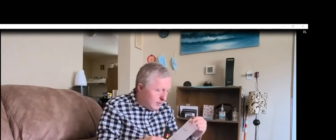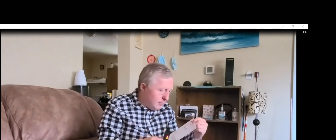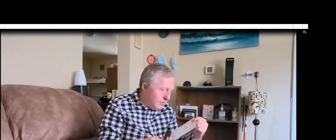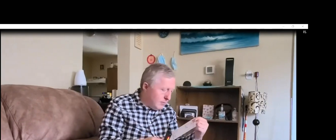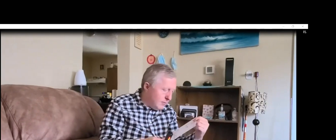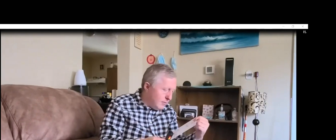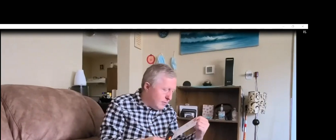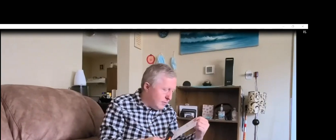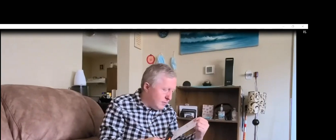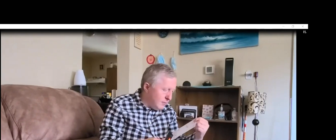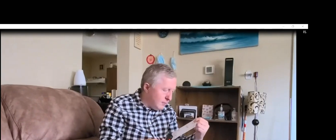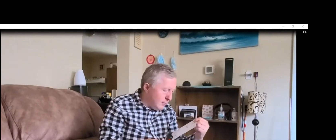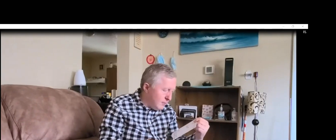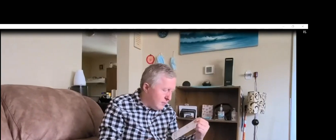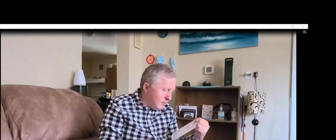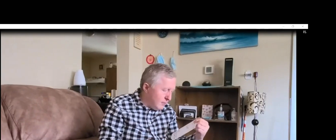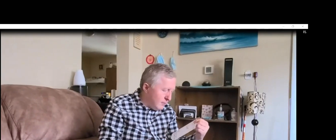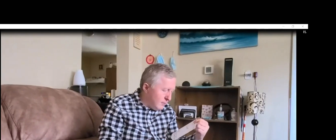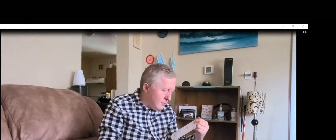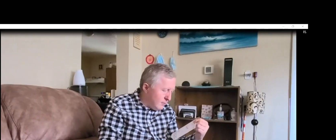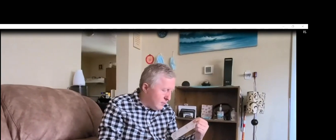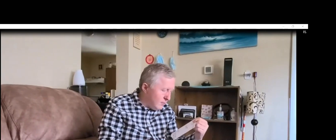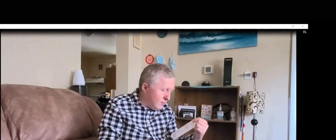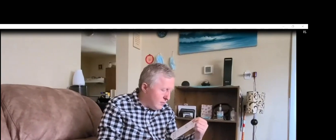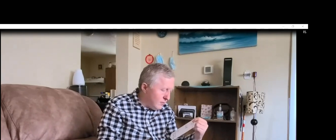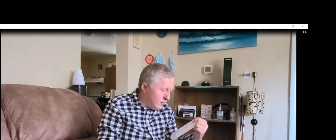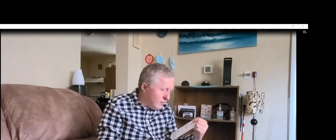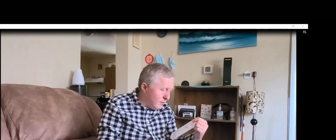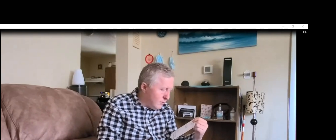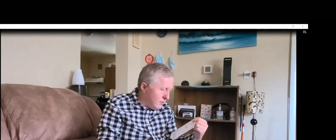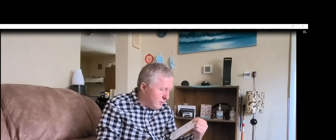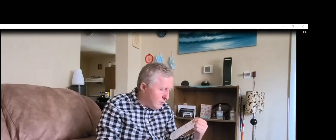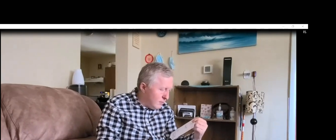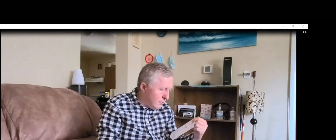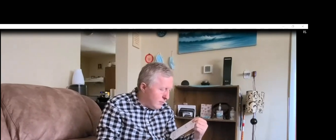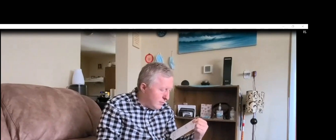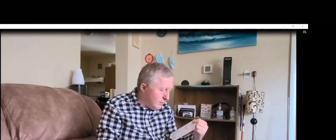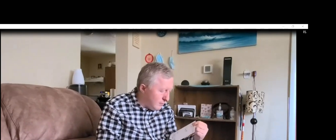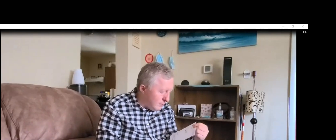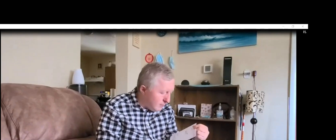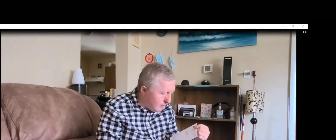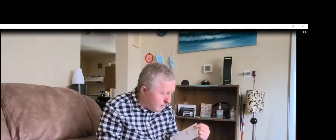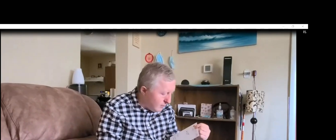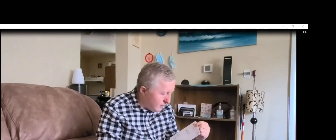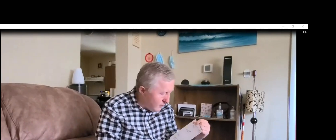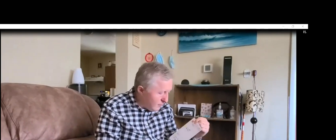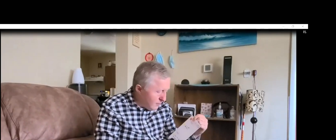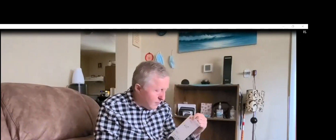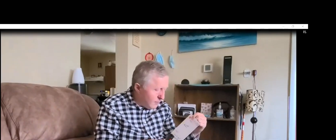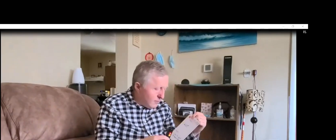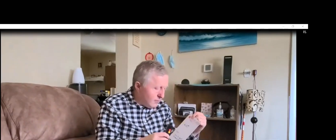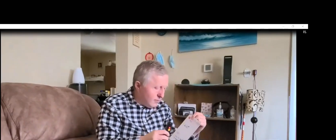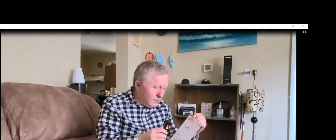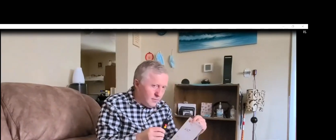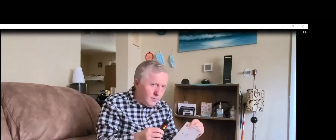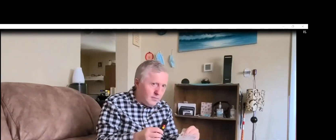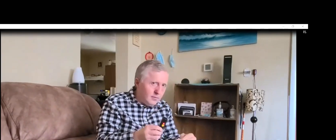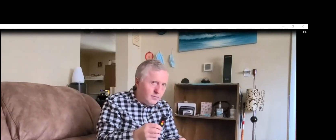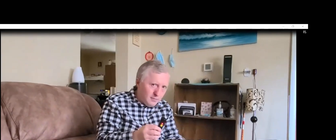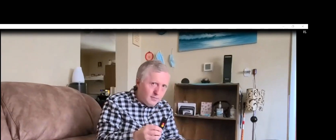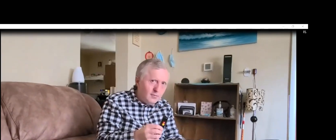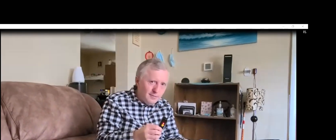Hi, my name is Peter. Can you please help me find things on my